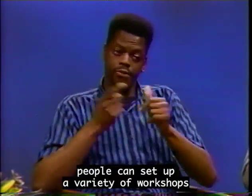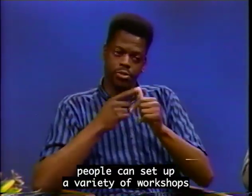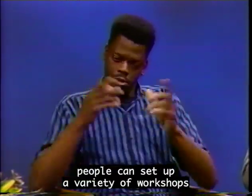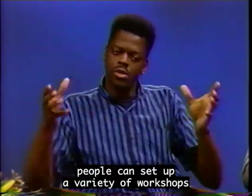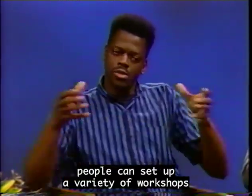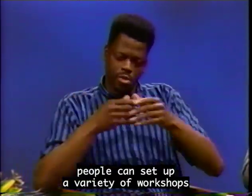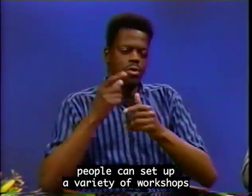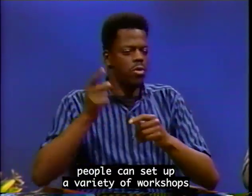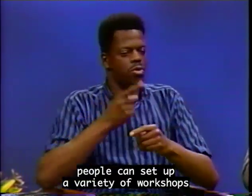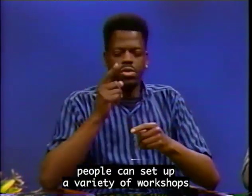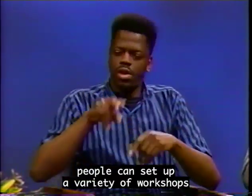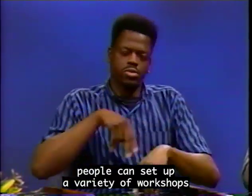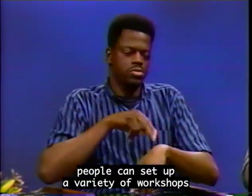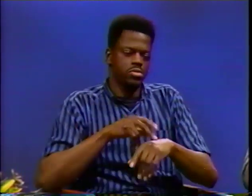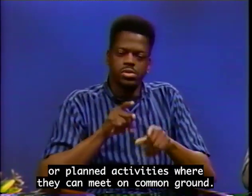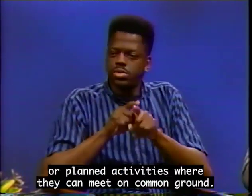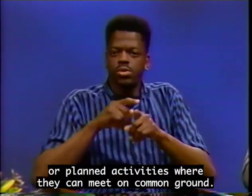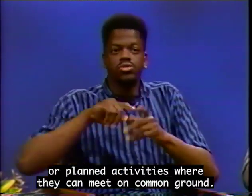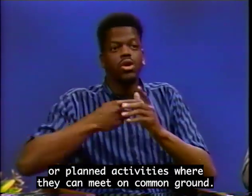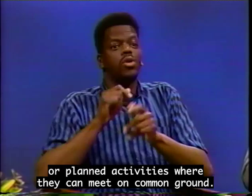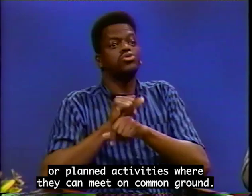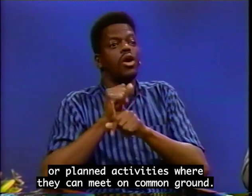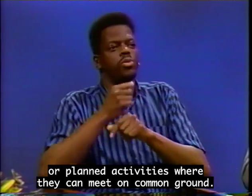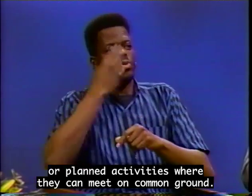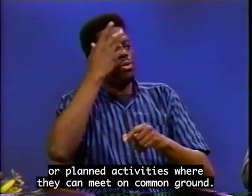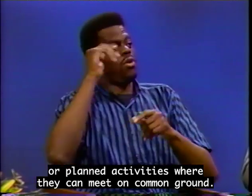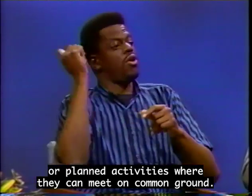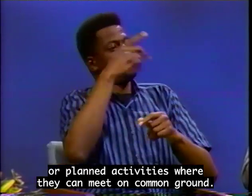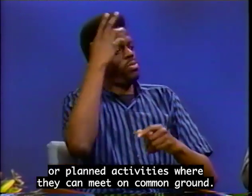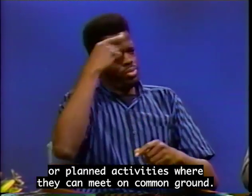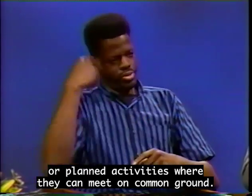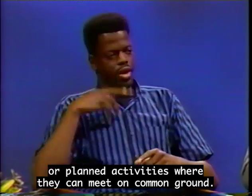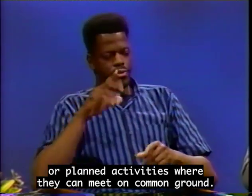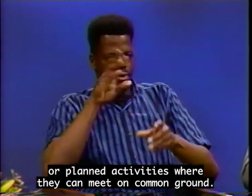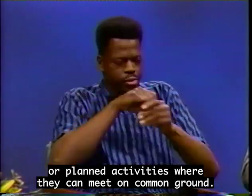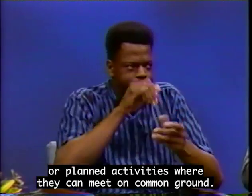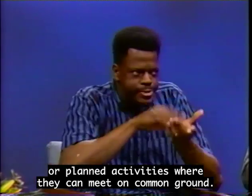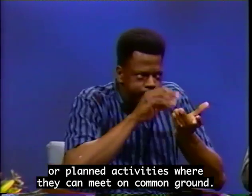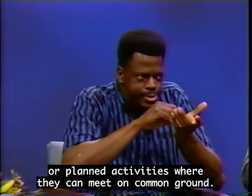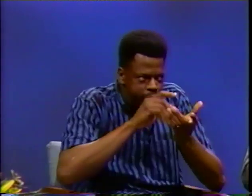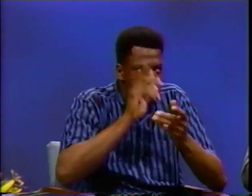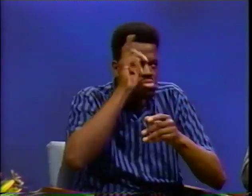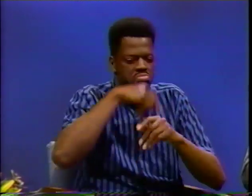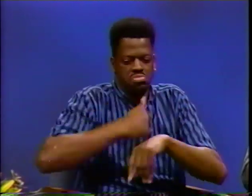can set up a variety of workshops or planned activities where they can meet on common ground.